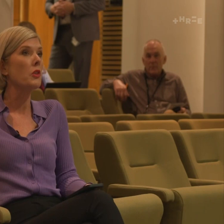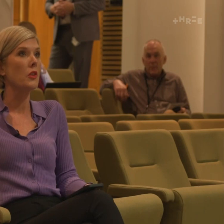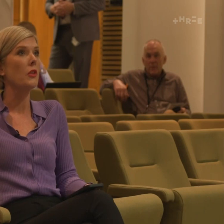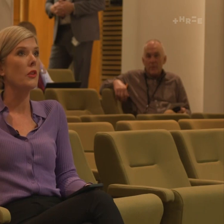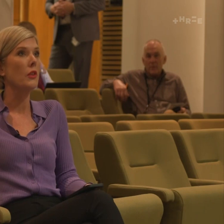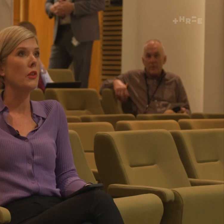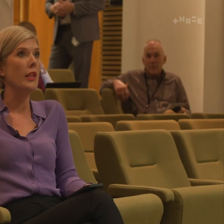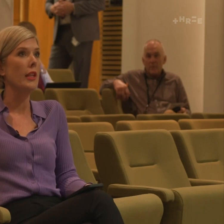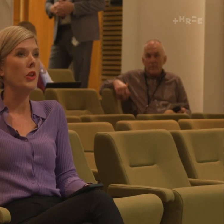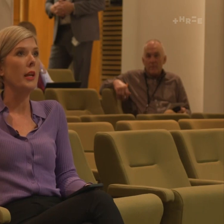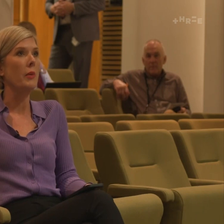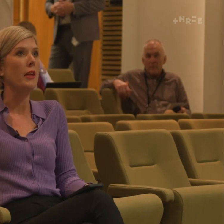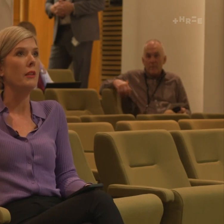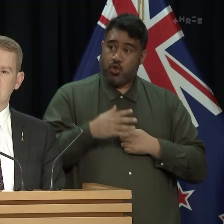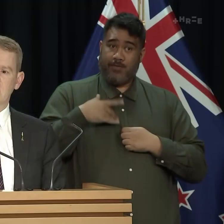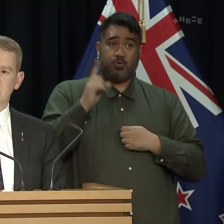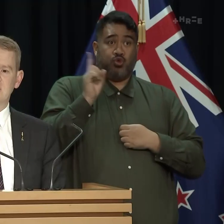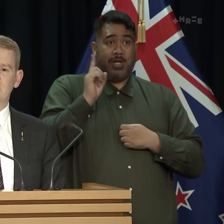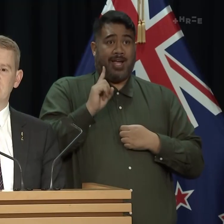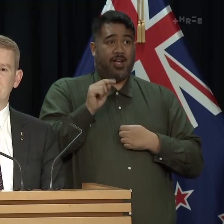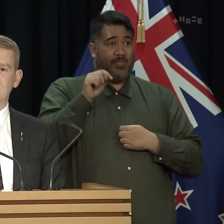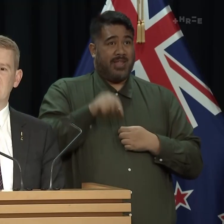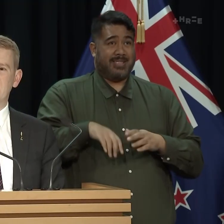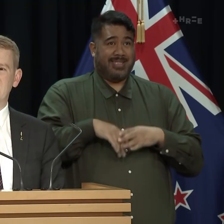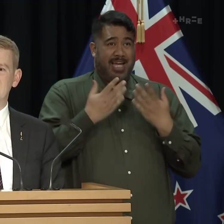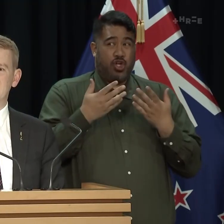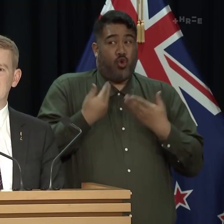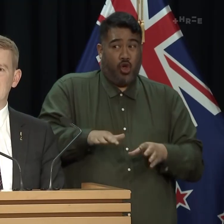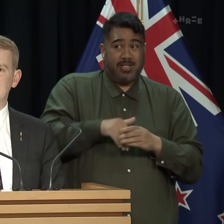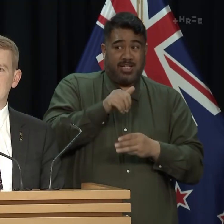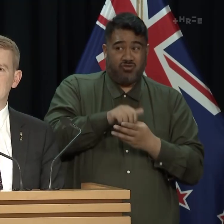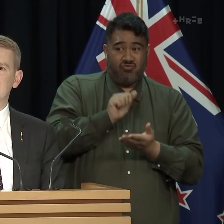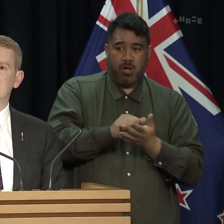that you lost the election campaign. That's very premature. The campaign hasn't even started yet. you.